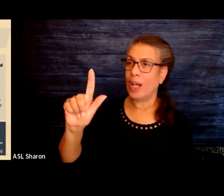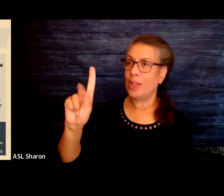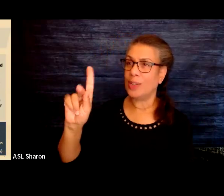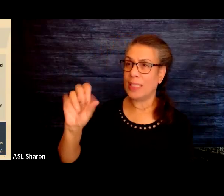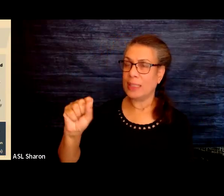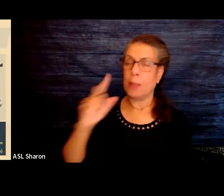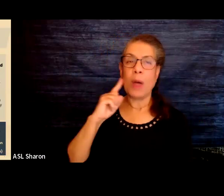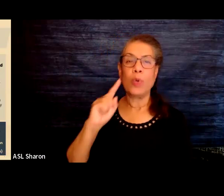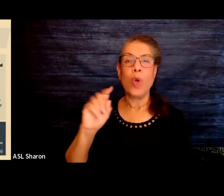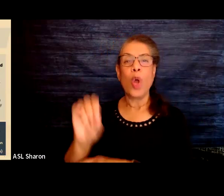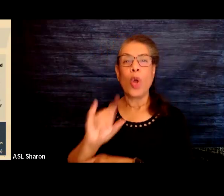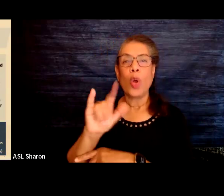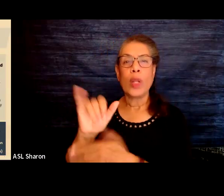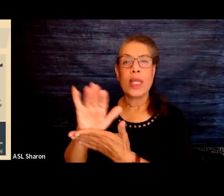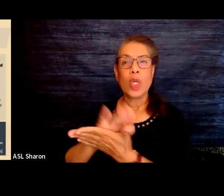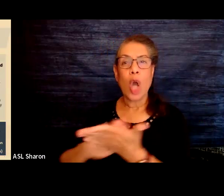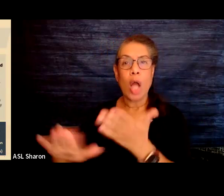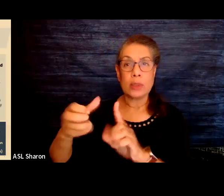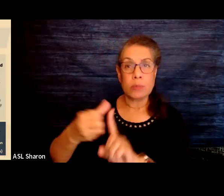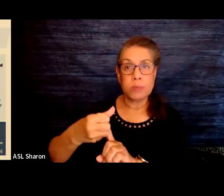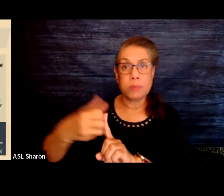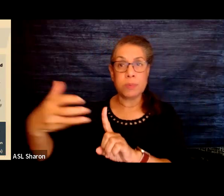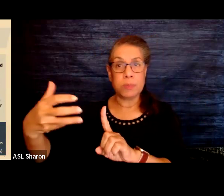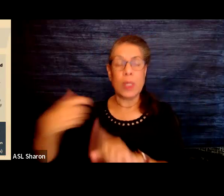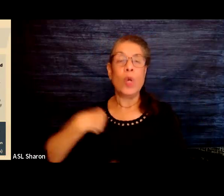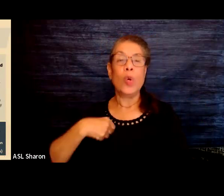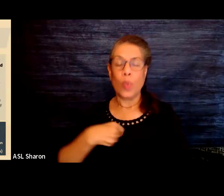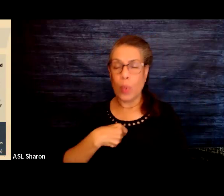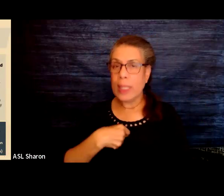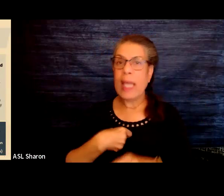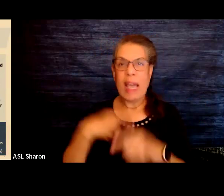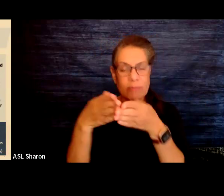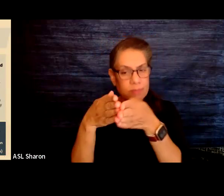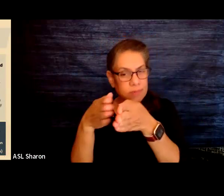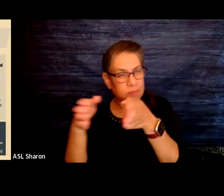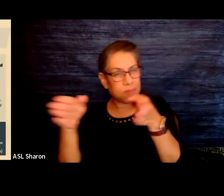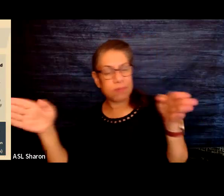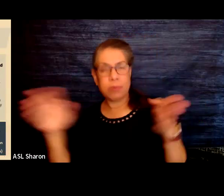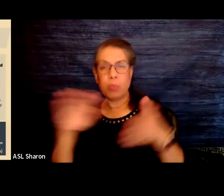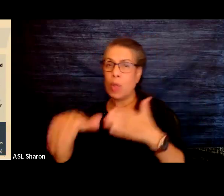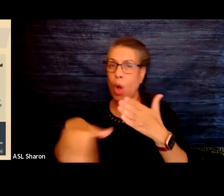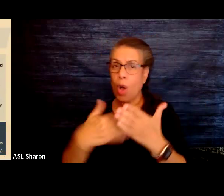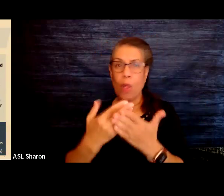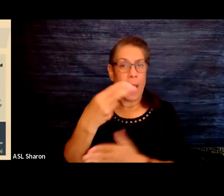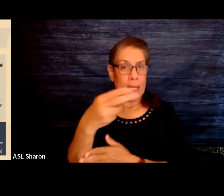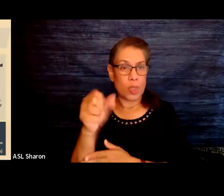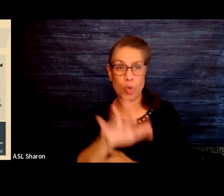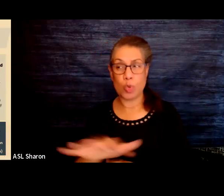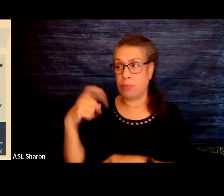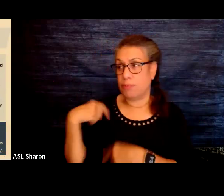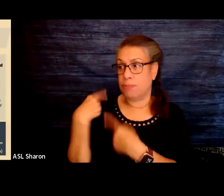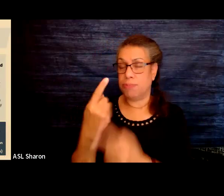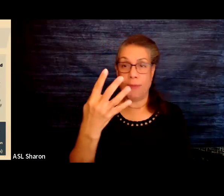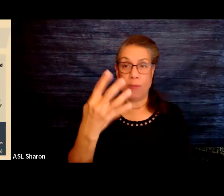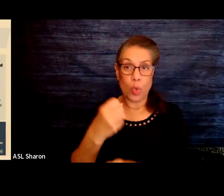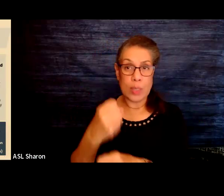around the early college expansion. We've expanded our pathways massively across the secondary schools in the last 4 years. We've had 10